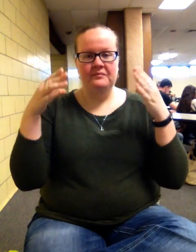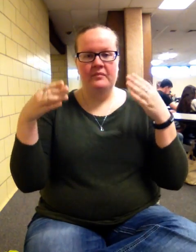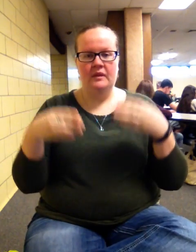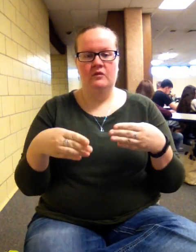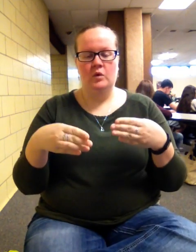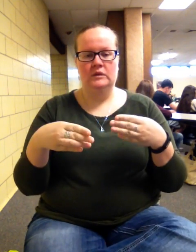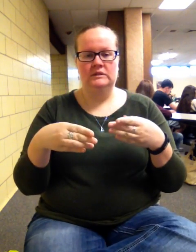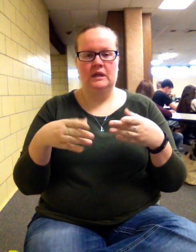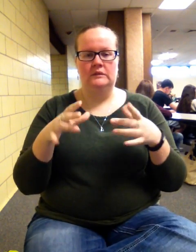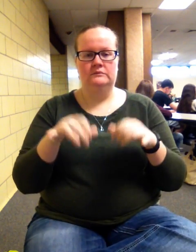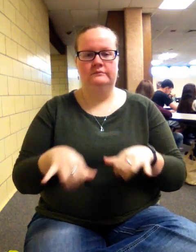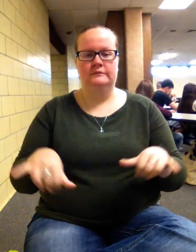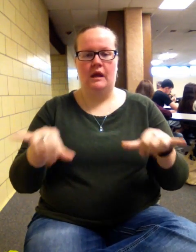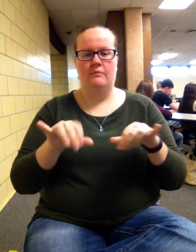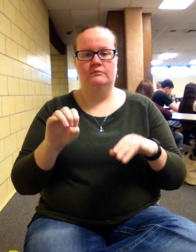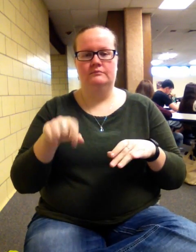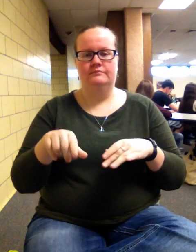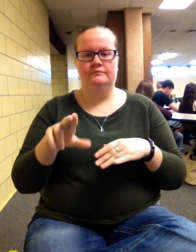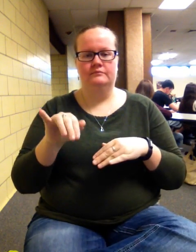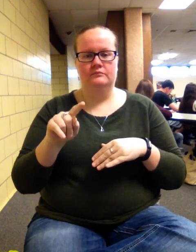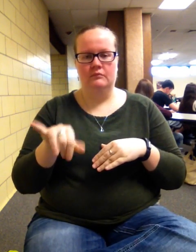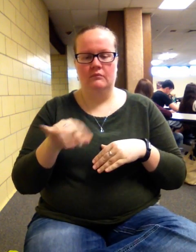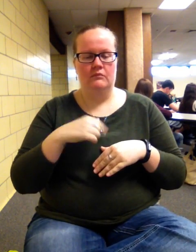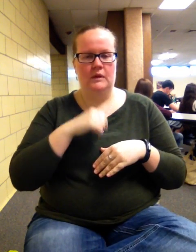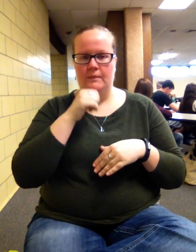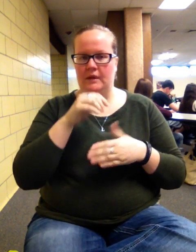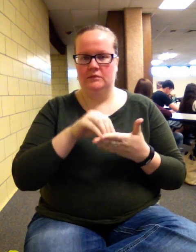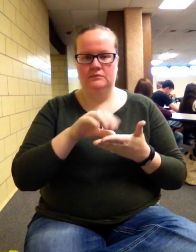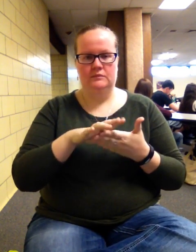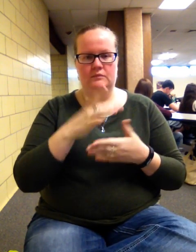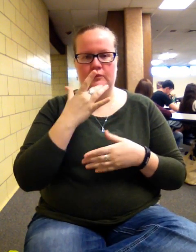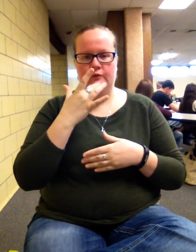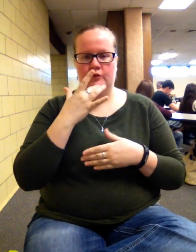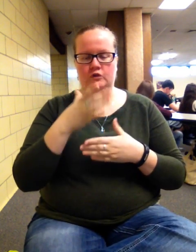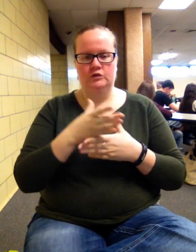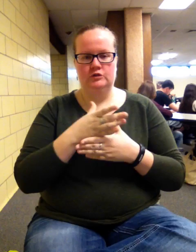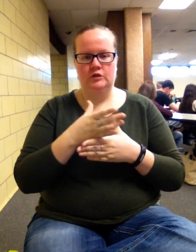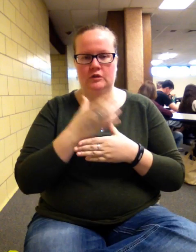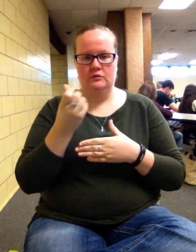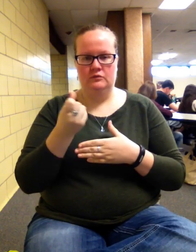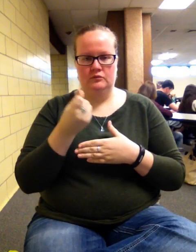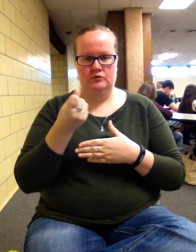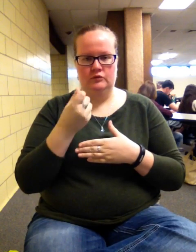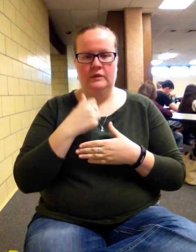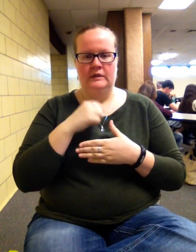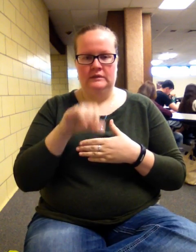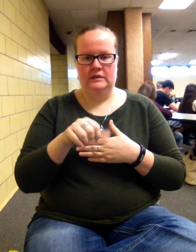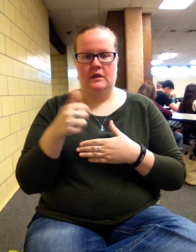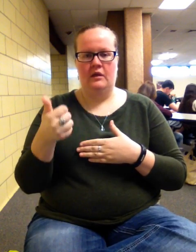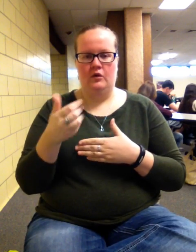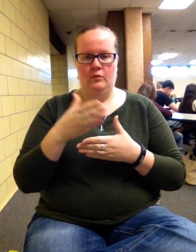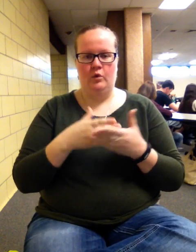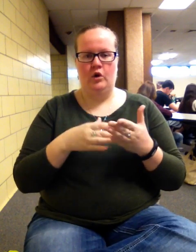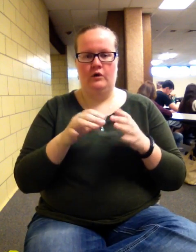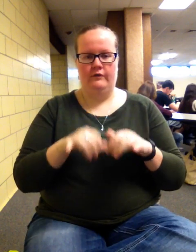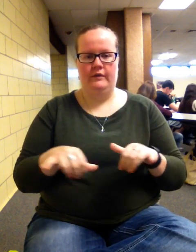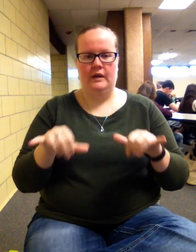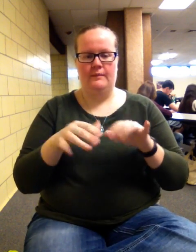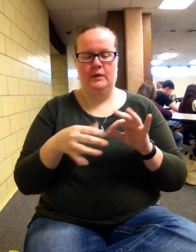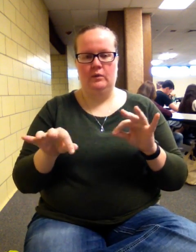common equity. I'm not going to put any preferred shareholders in this, so that's another part of the equation that's going to go away for us. So again, our